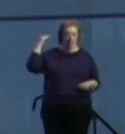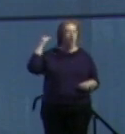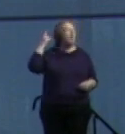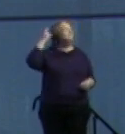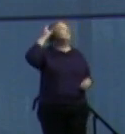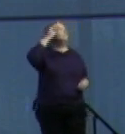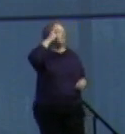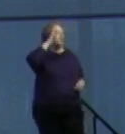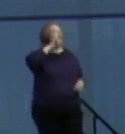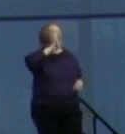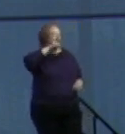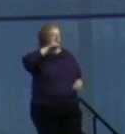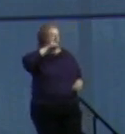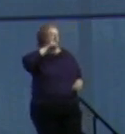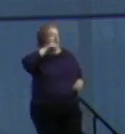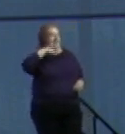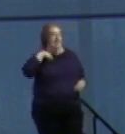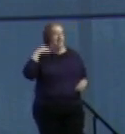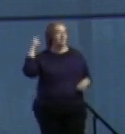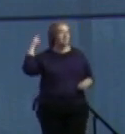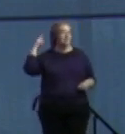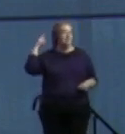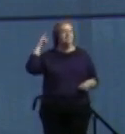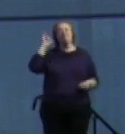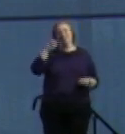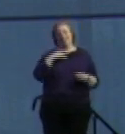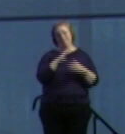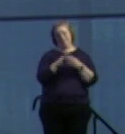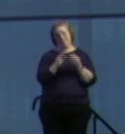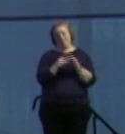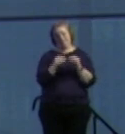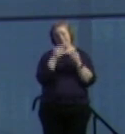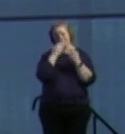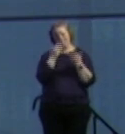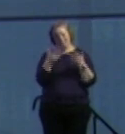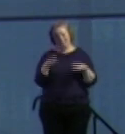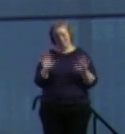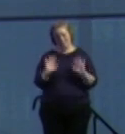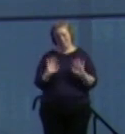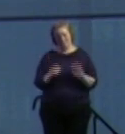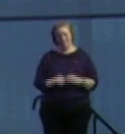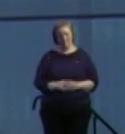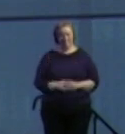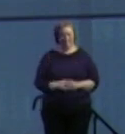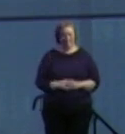"Definitely." So that is my story. Thank you.